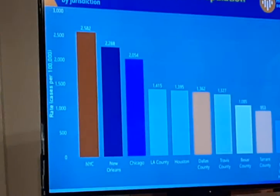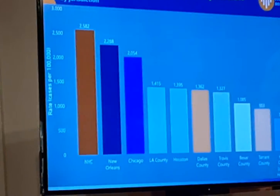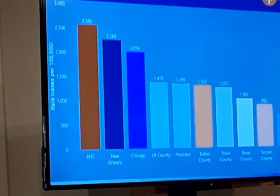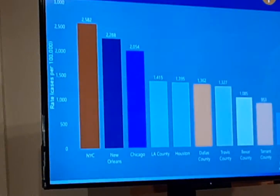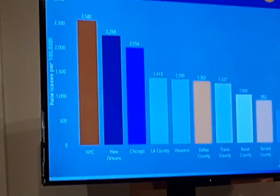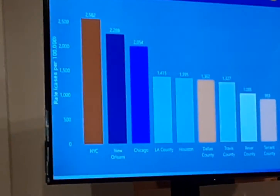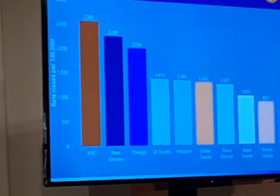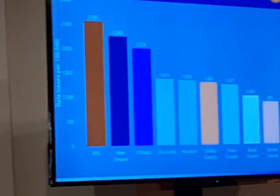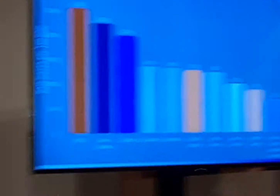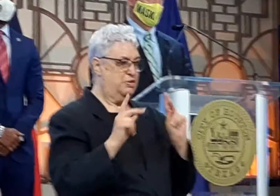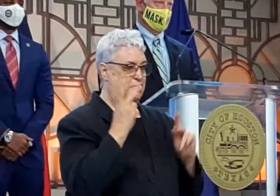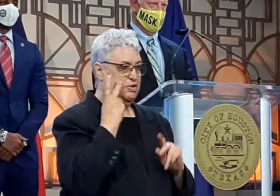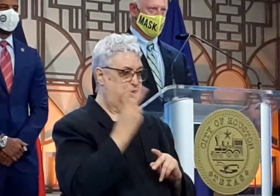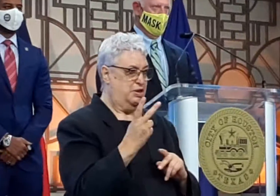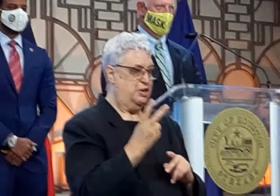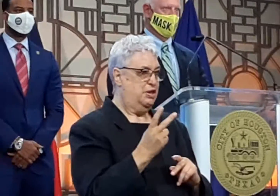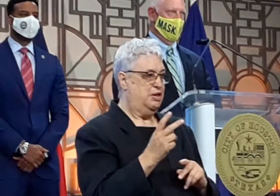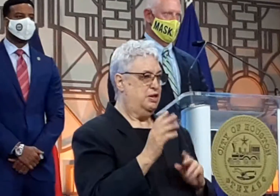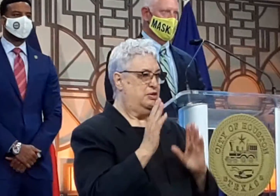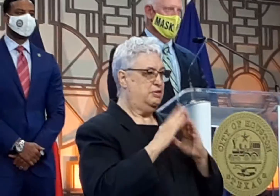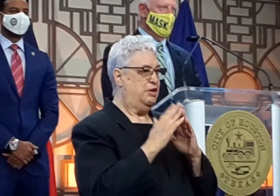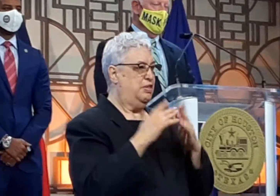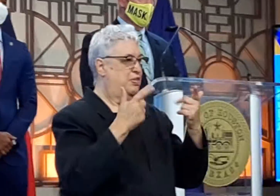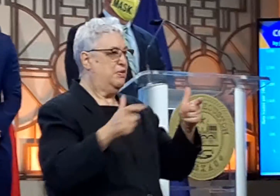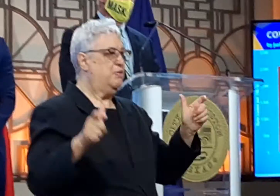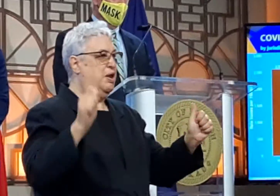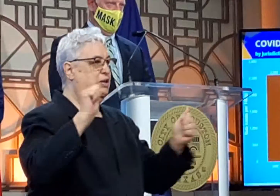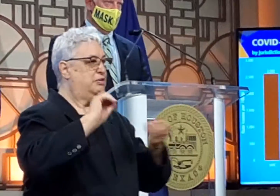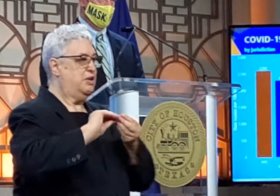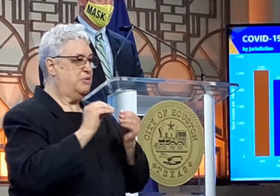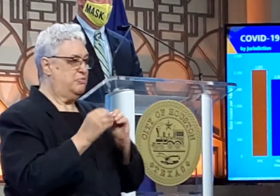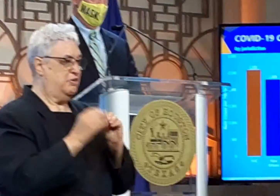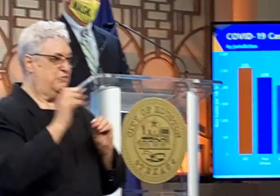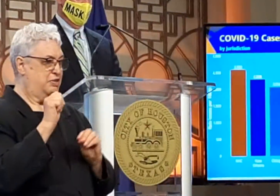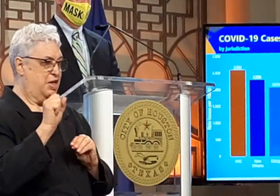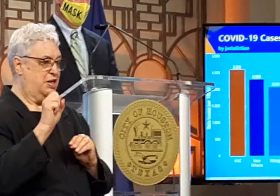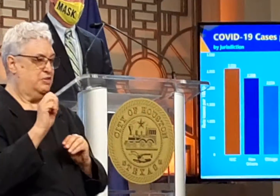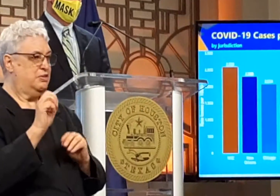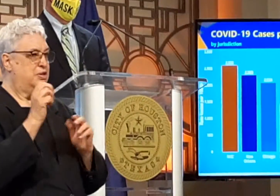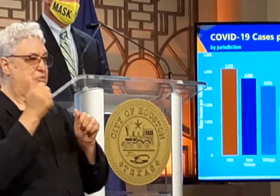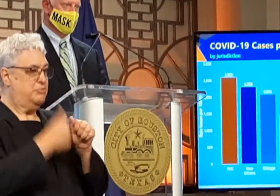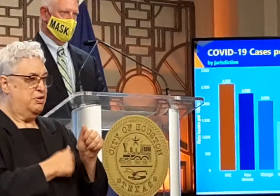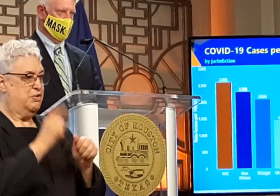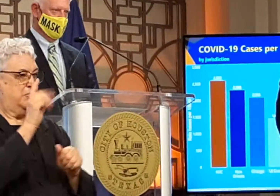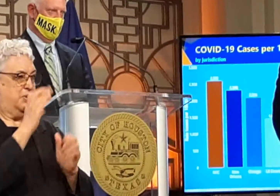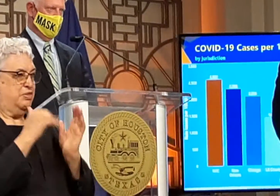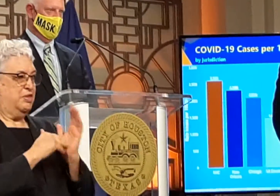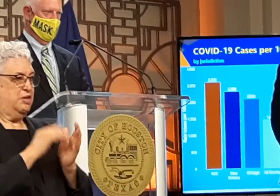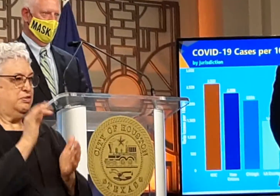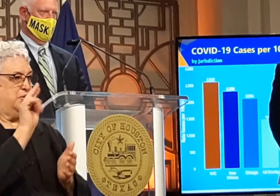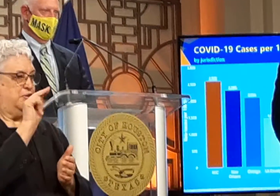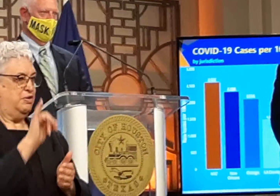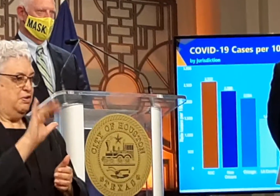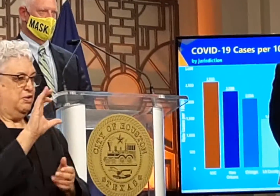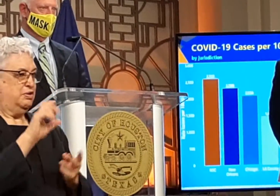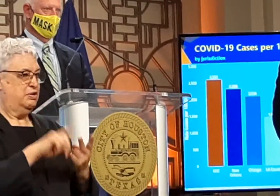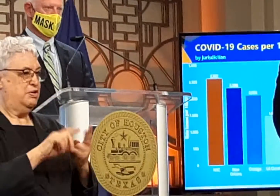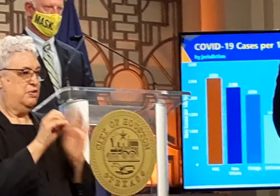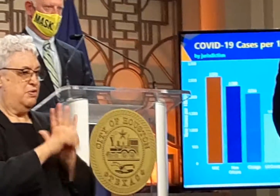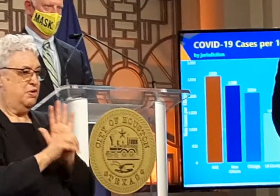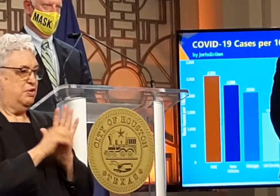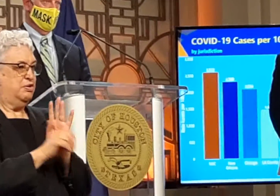important because it kind of reflects how notice that the city with the greatest number of cases, the greatest rate per 100,000 was New York City, followed by New